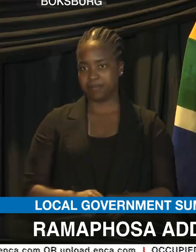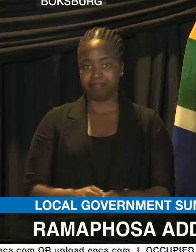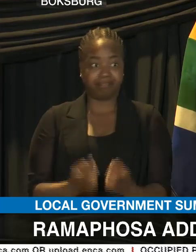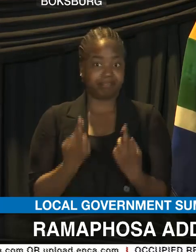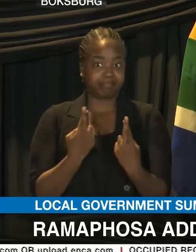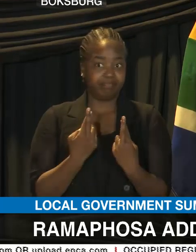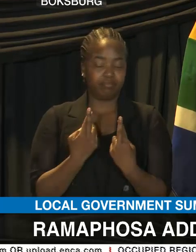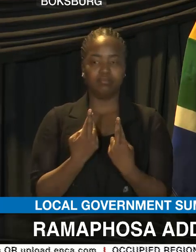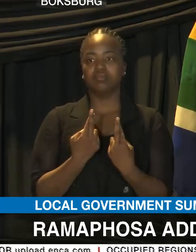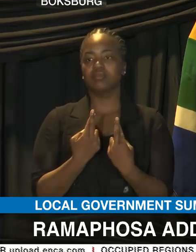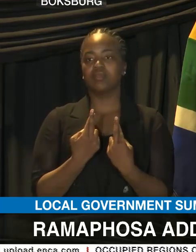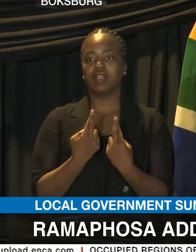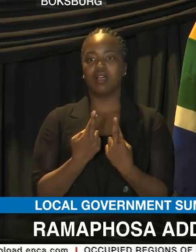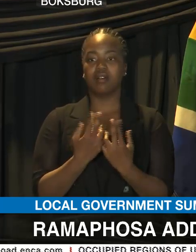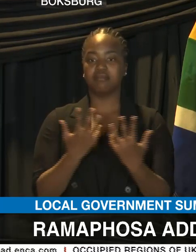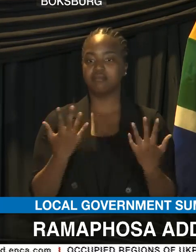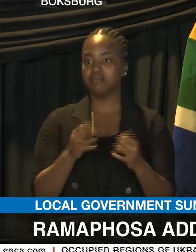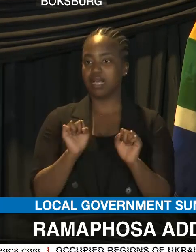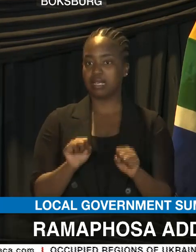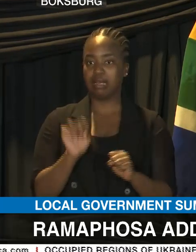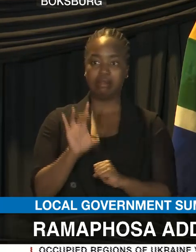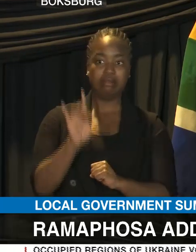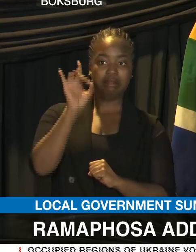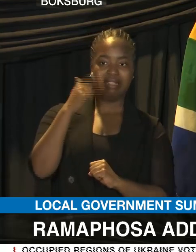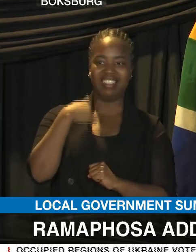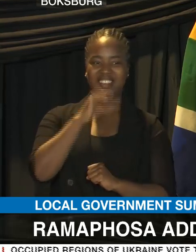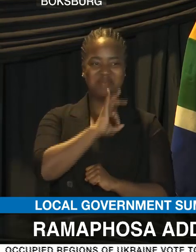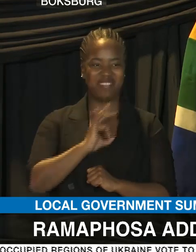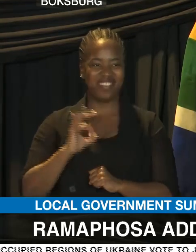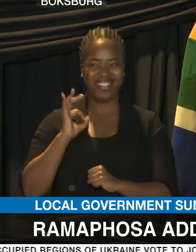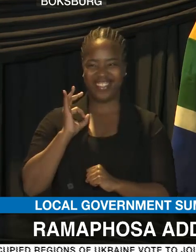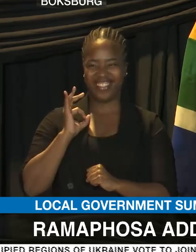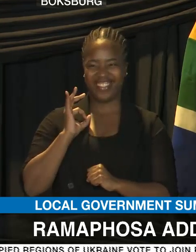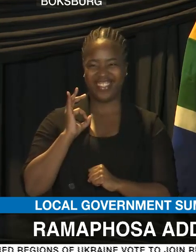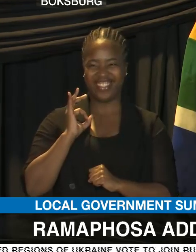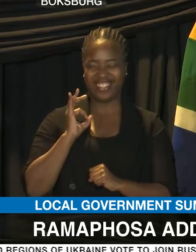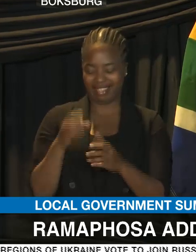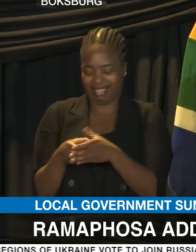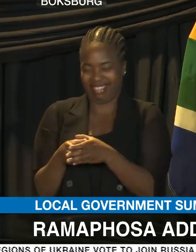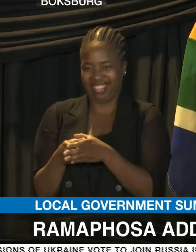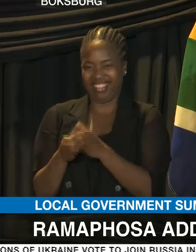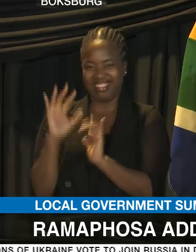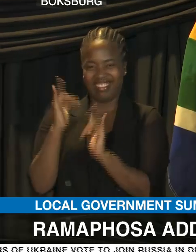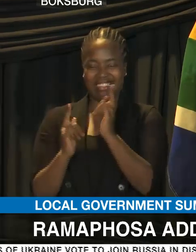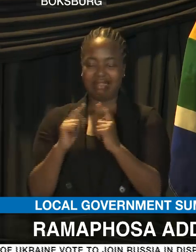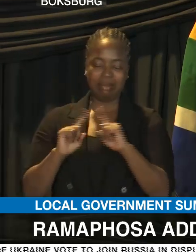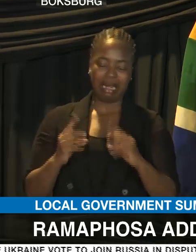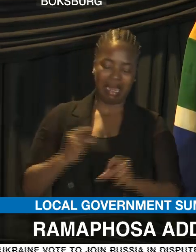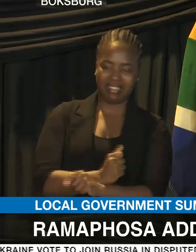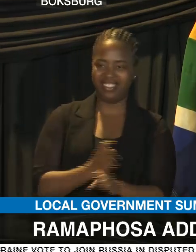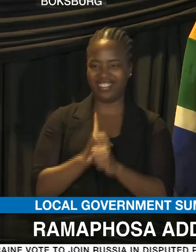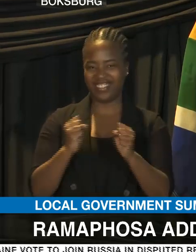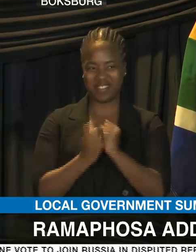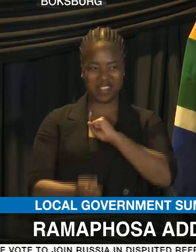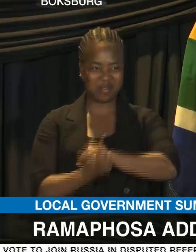hoping that I might also be appointed a mayor in some small little town, but I didn't get